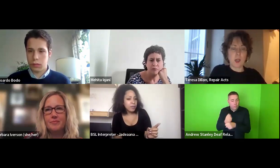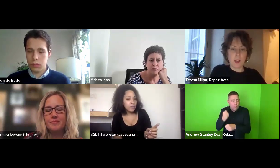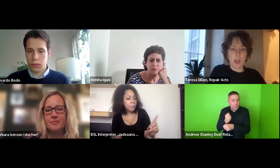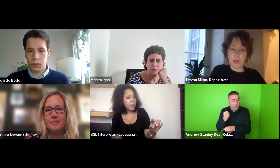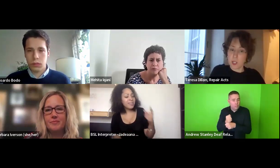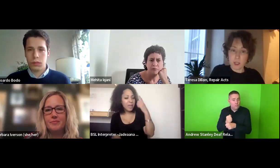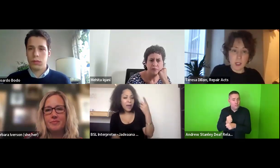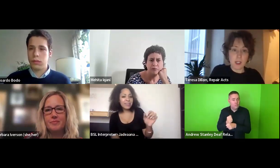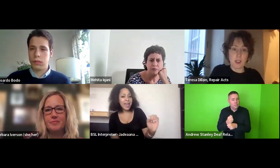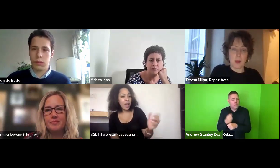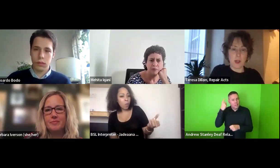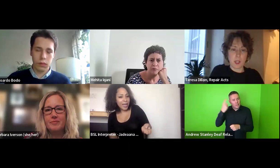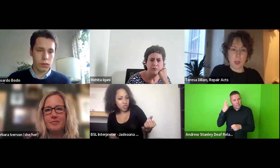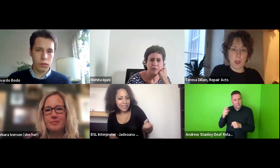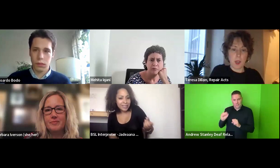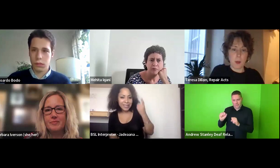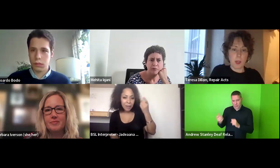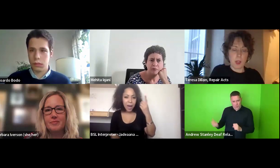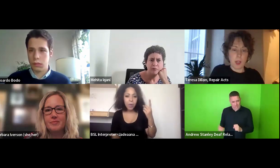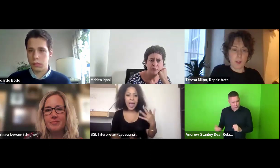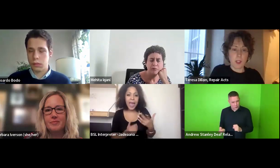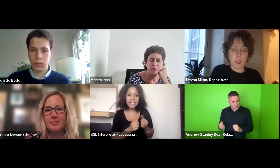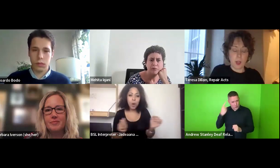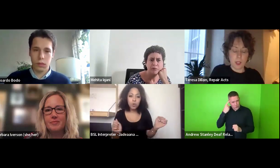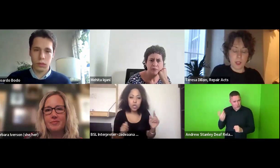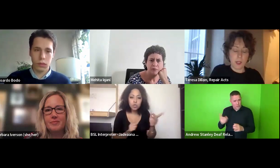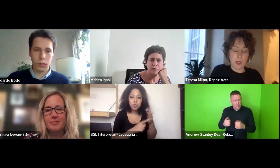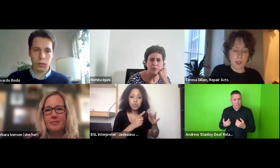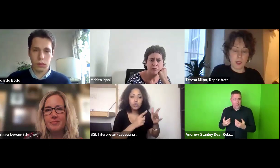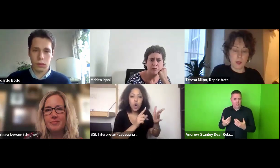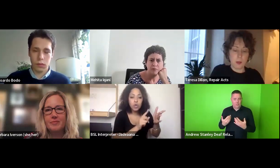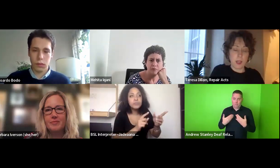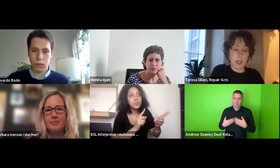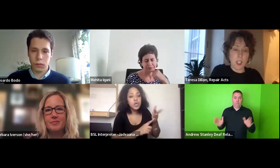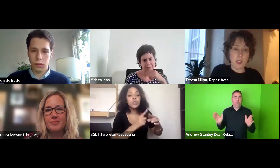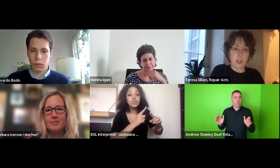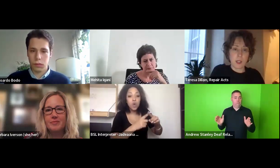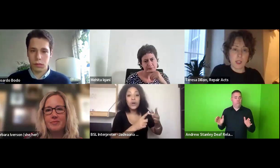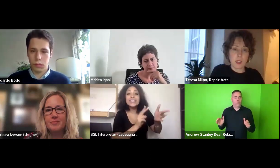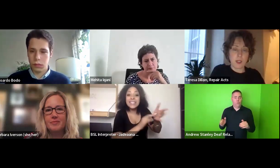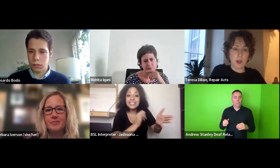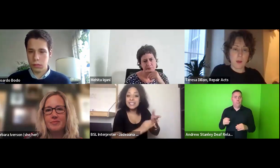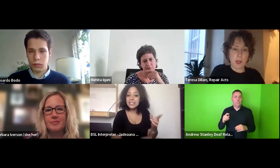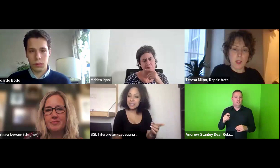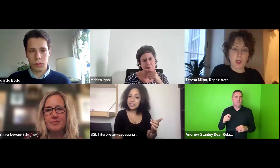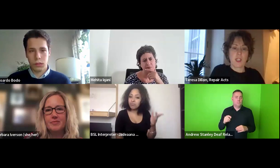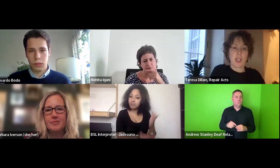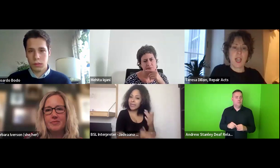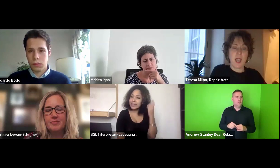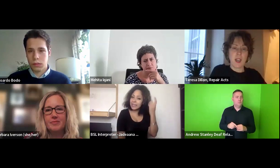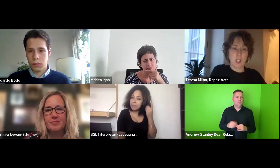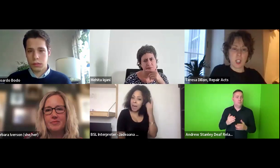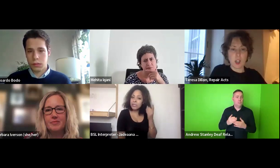wages, think about the levels of toxicity that they might actually be having to actually engage and sit and be with